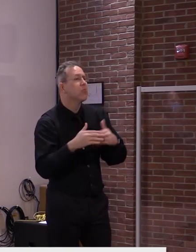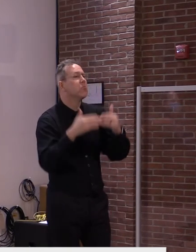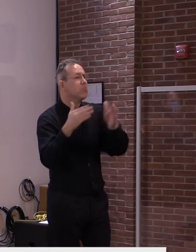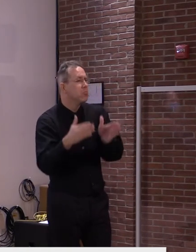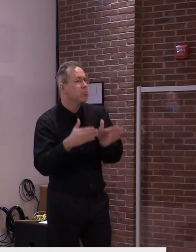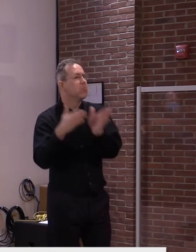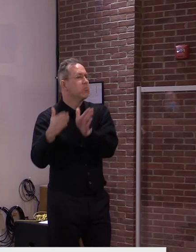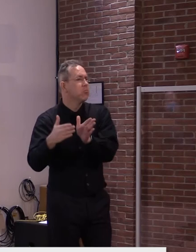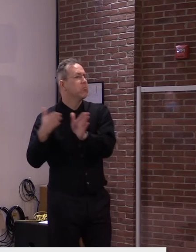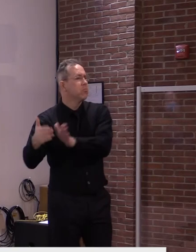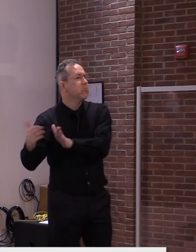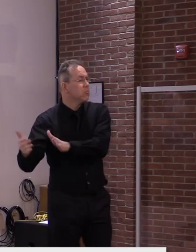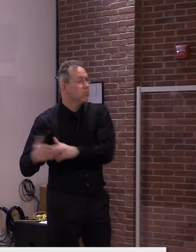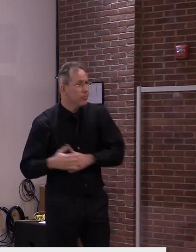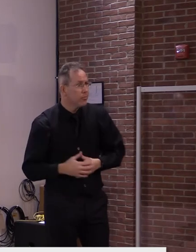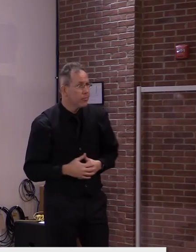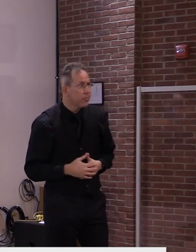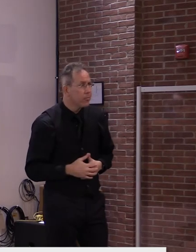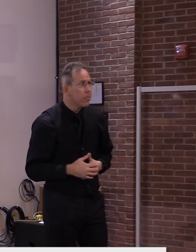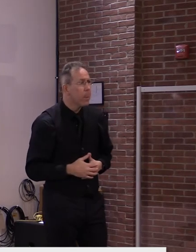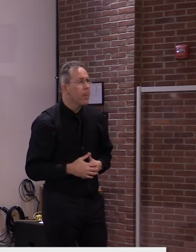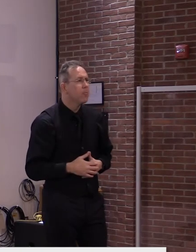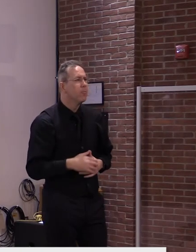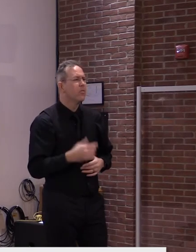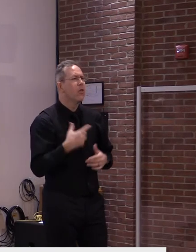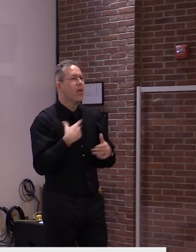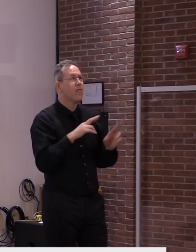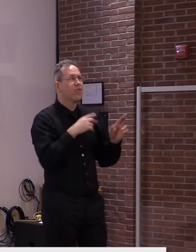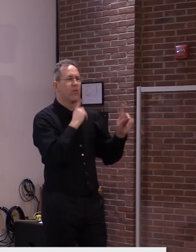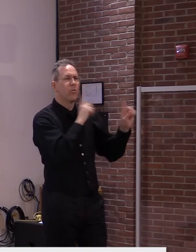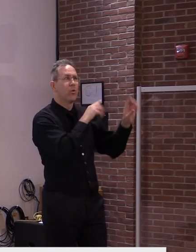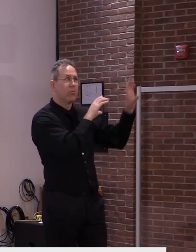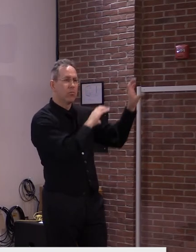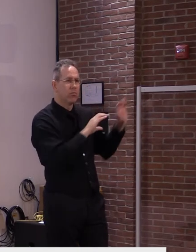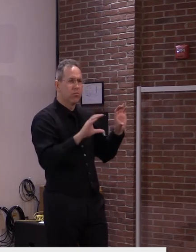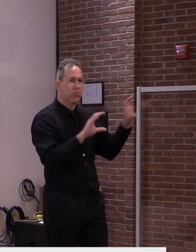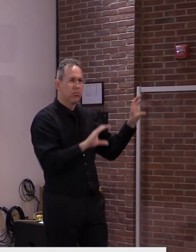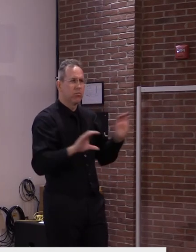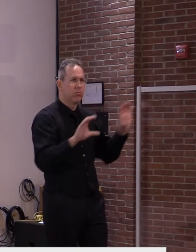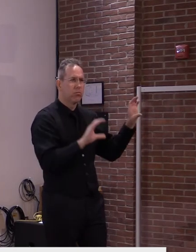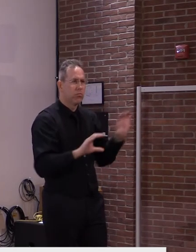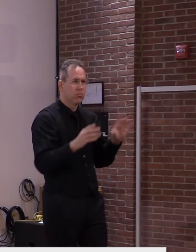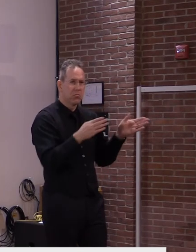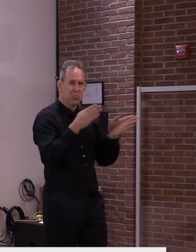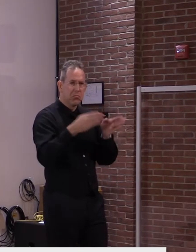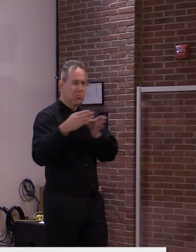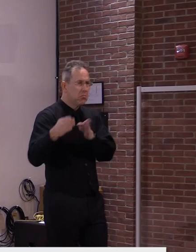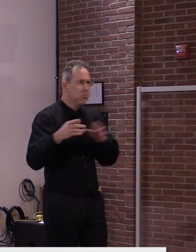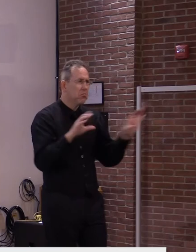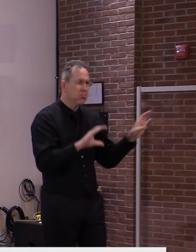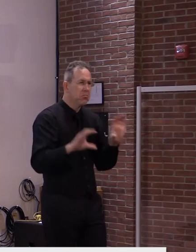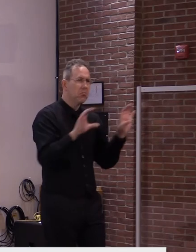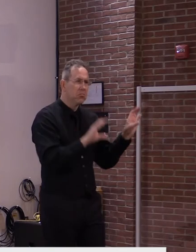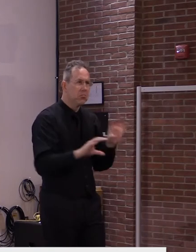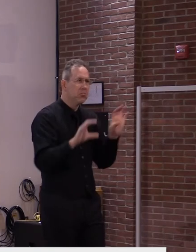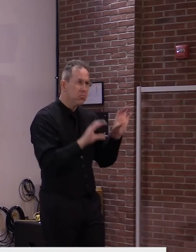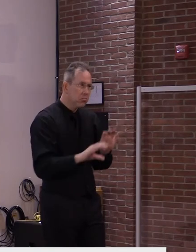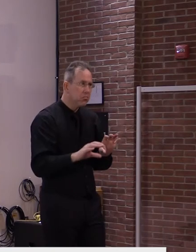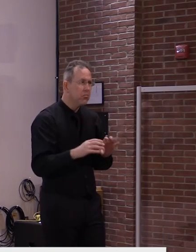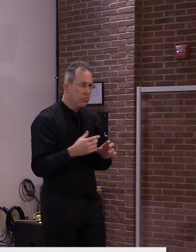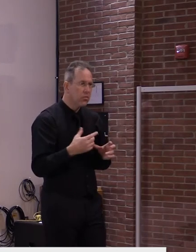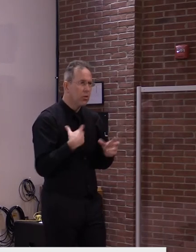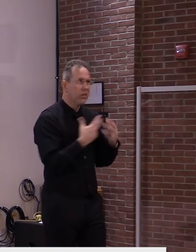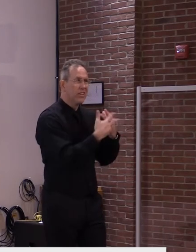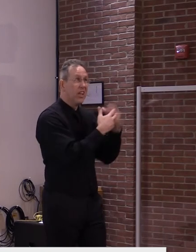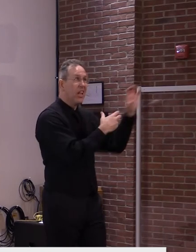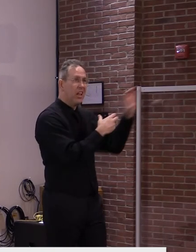call it a reserve. We do have a pipeline that comes in for second dose. I did, as I mentioned last